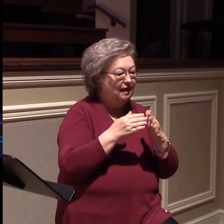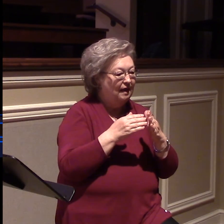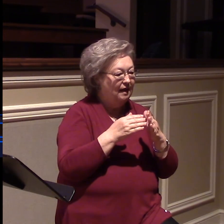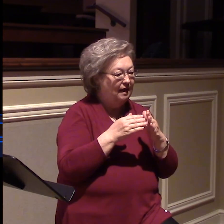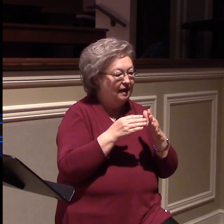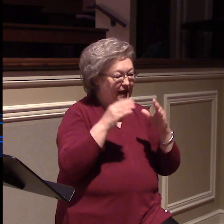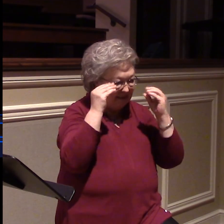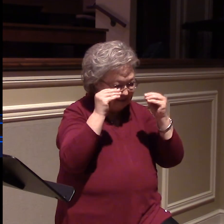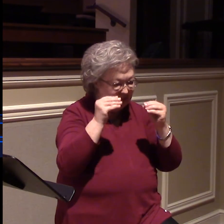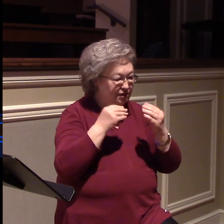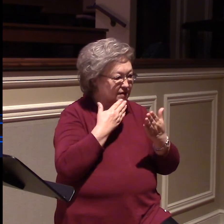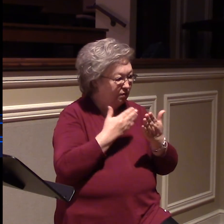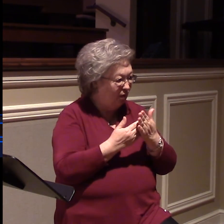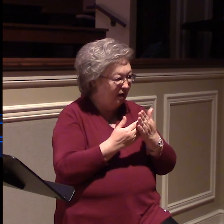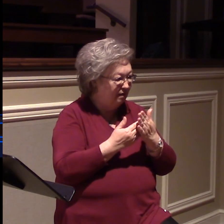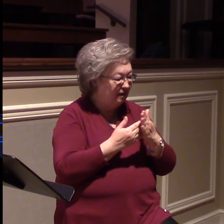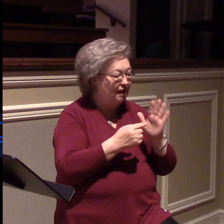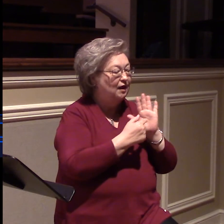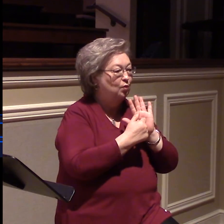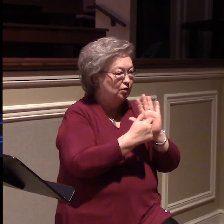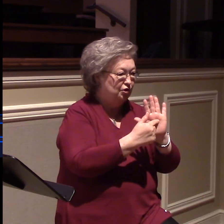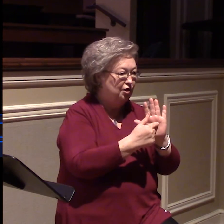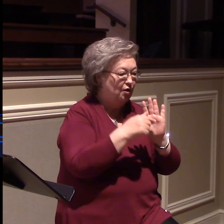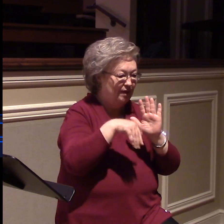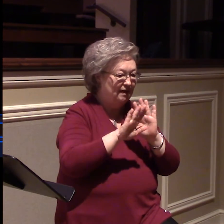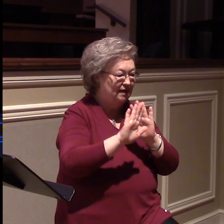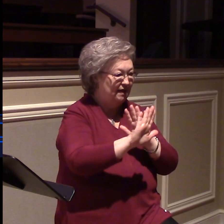that's going to be reflected in the lives of his family.